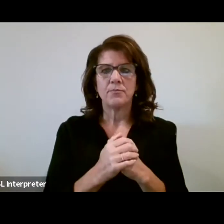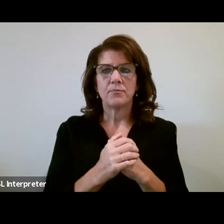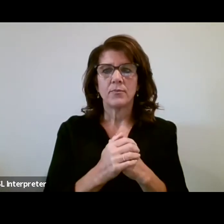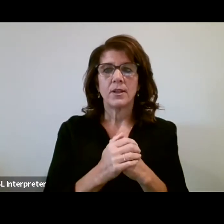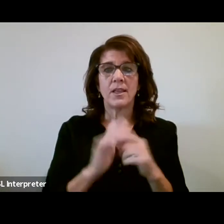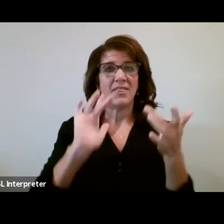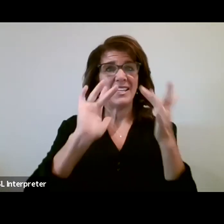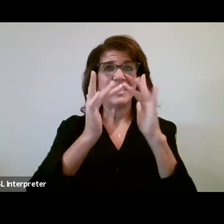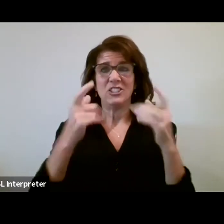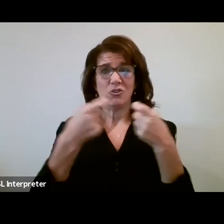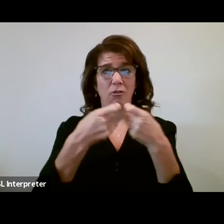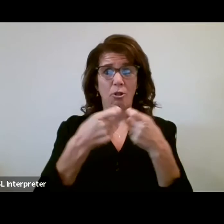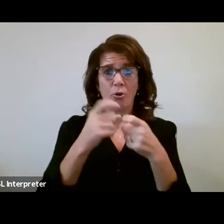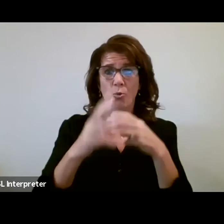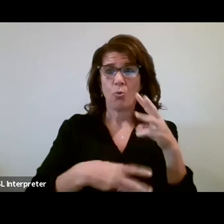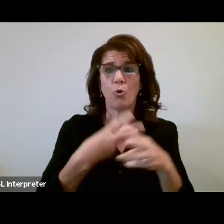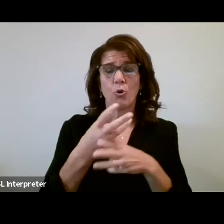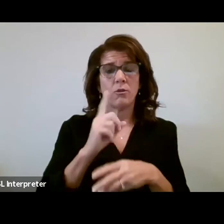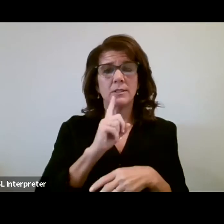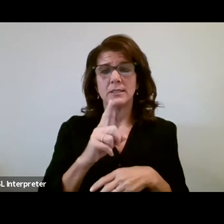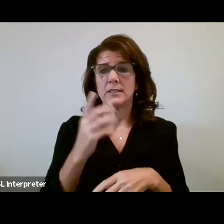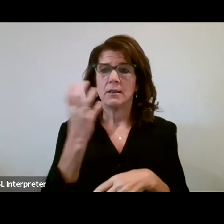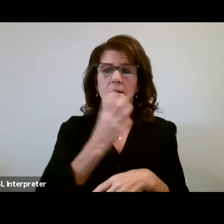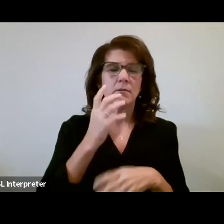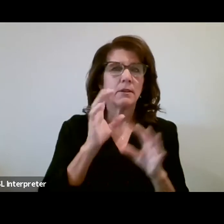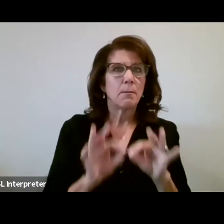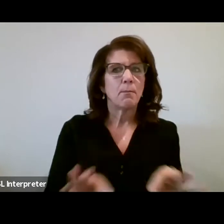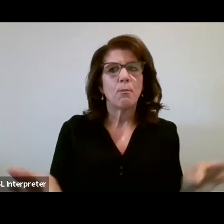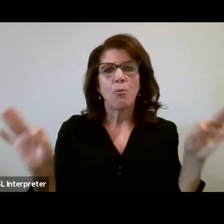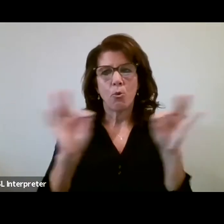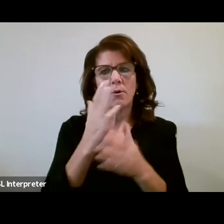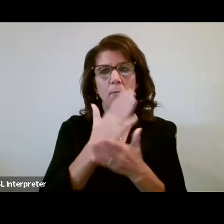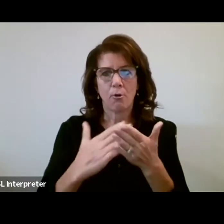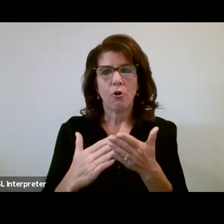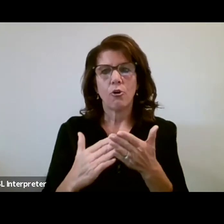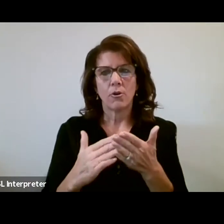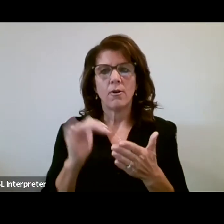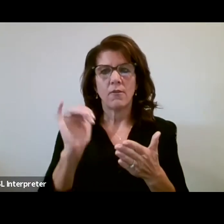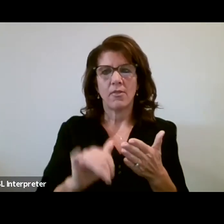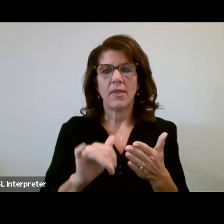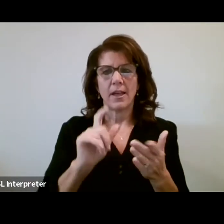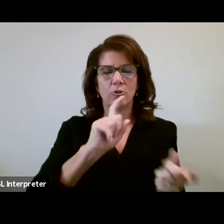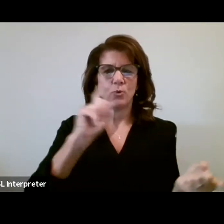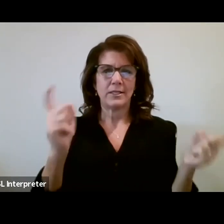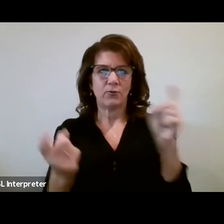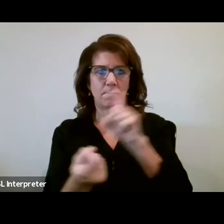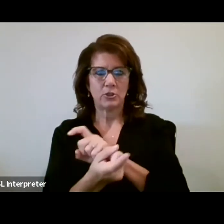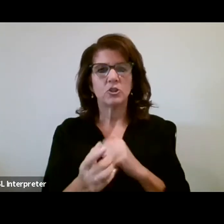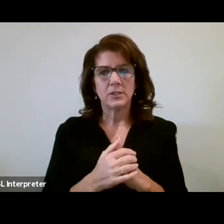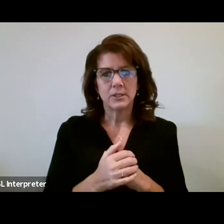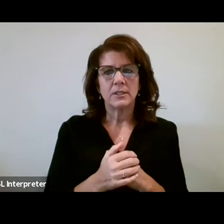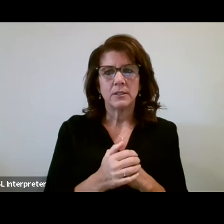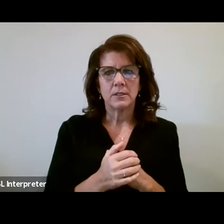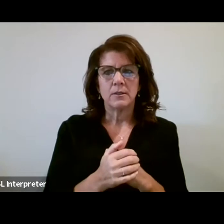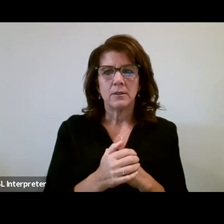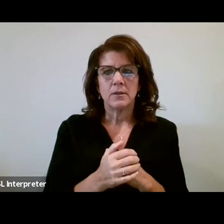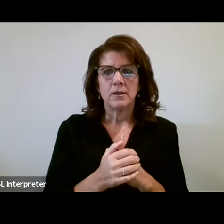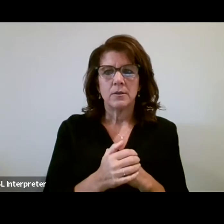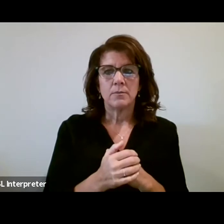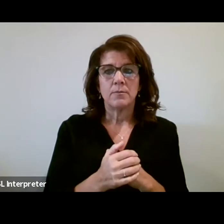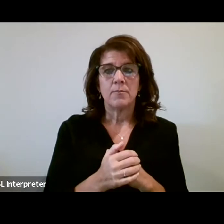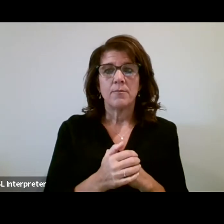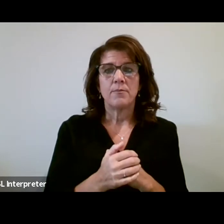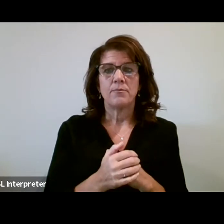world is a very important component of that transformation. So in a